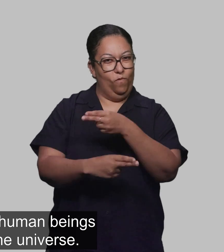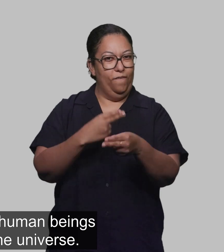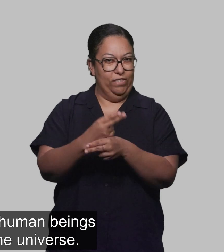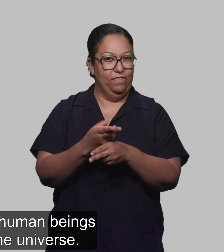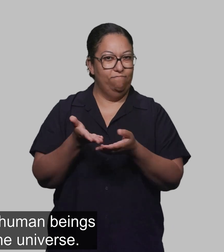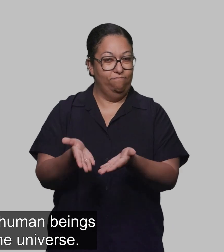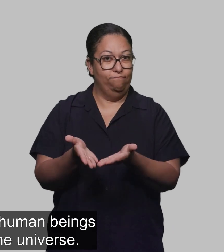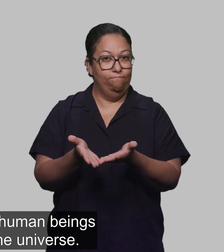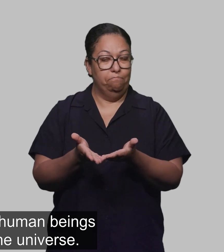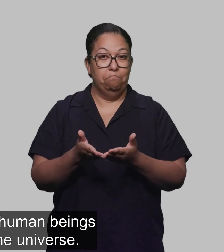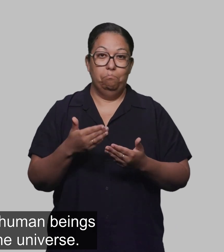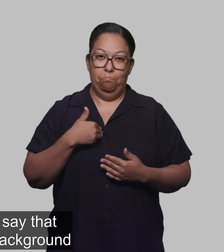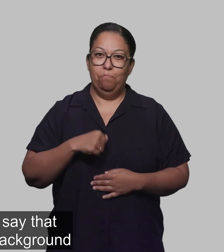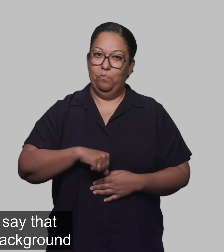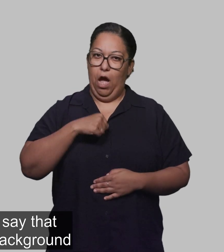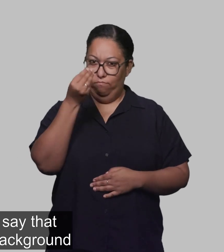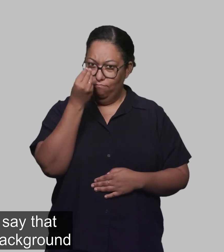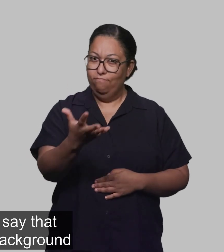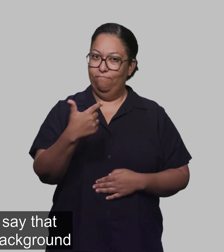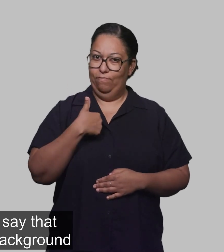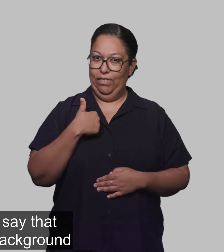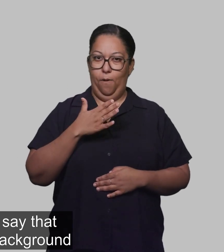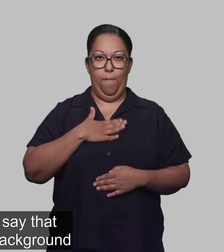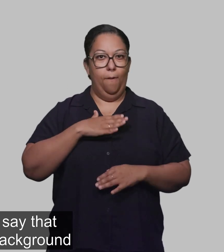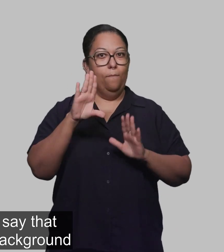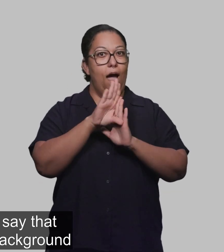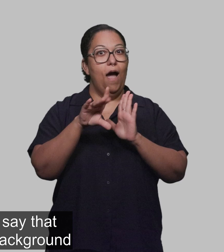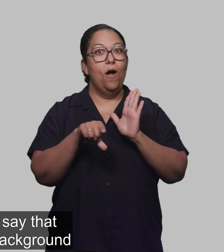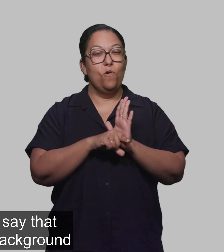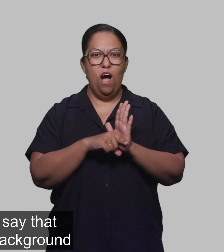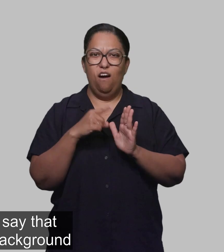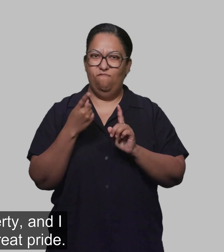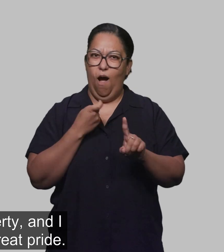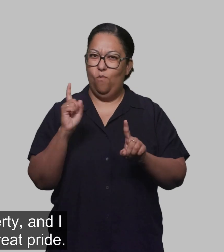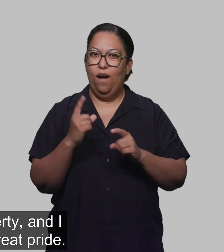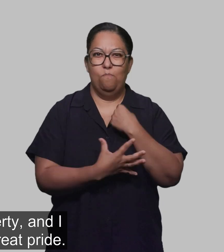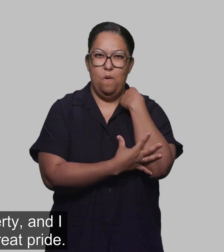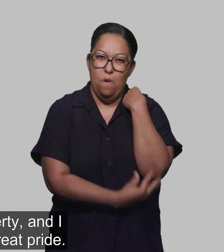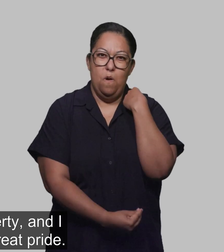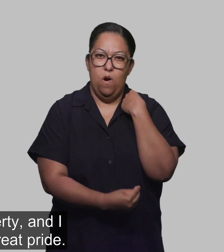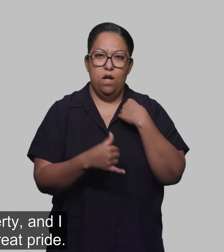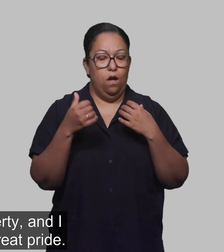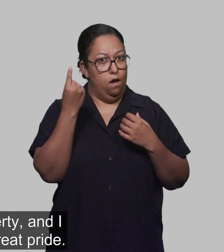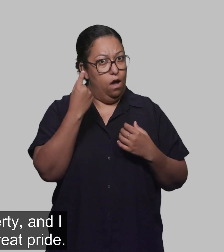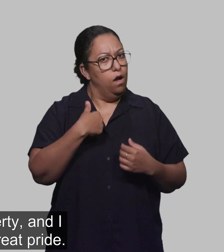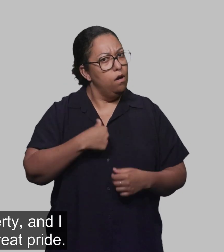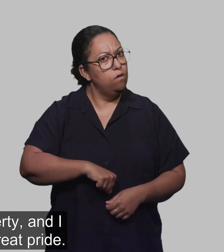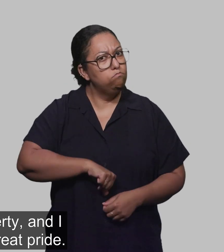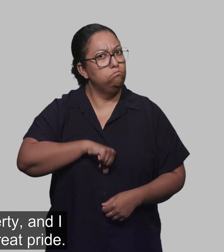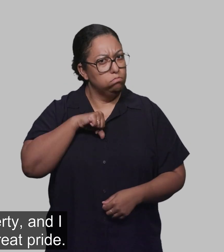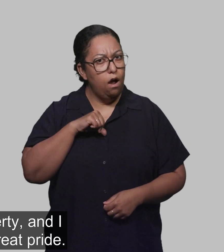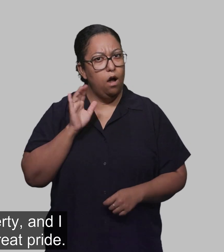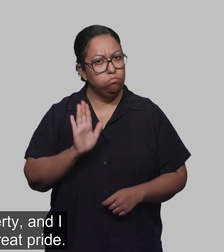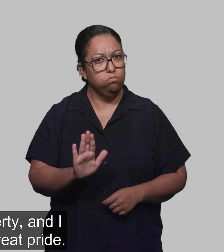the universe. I also proudly say that I come from a background of severe poverty, and